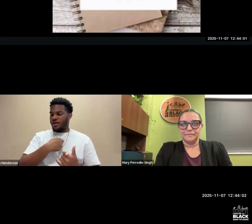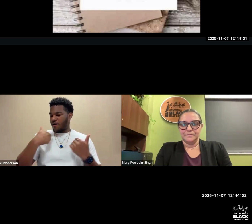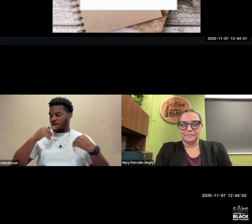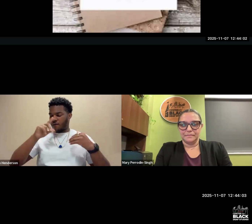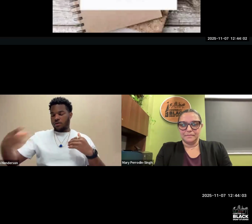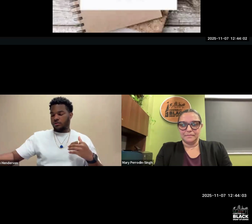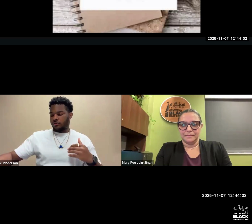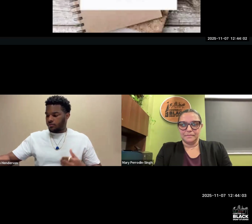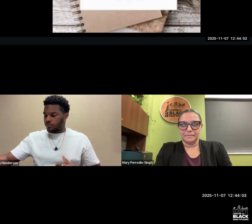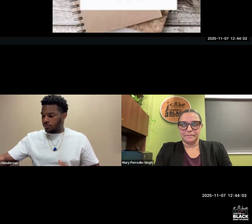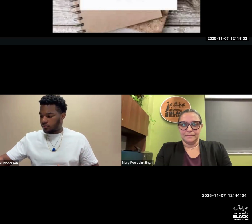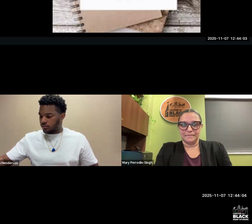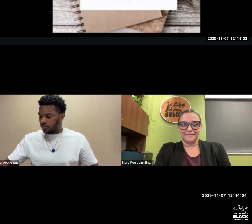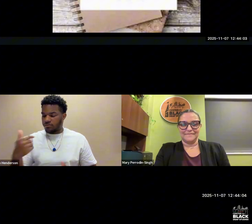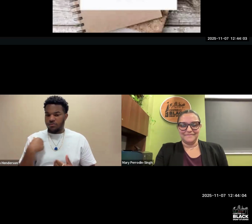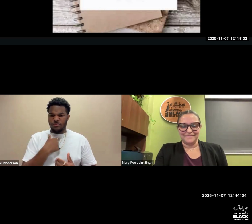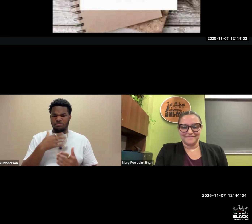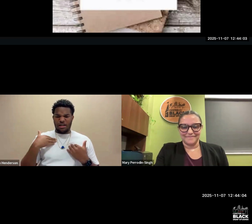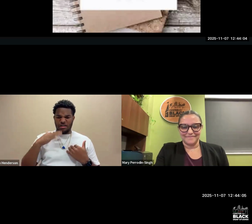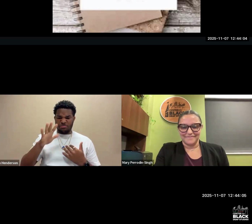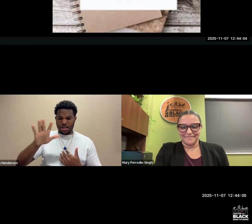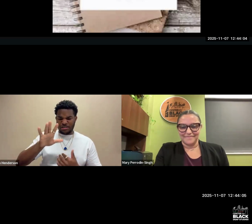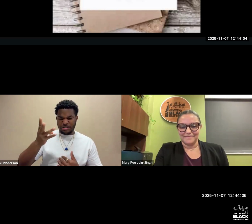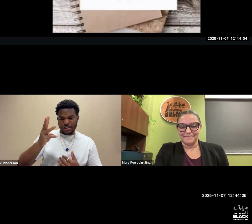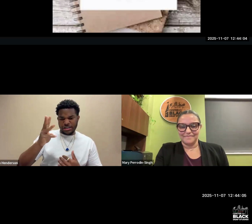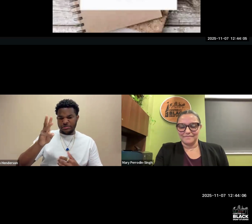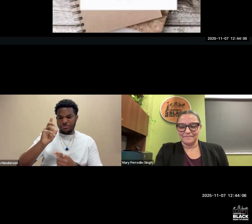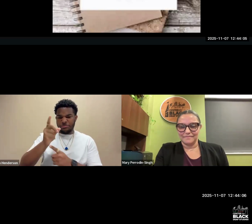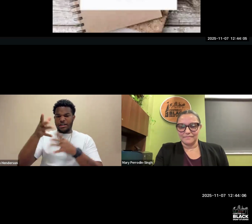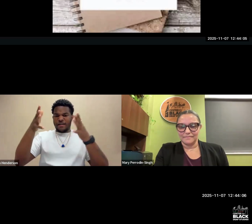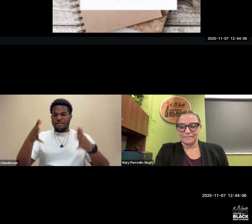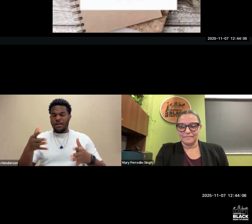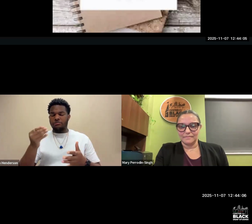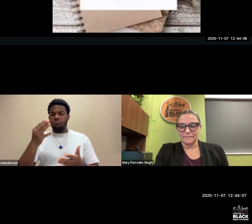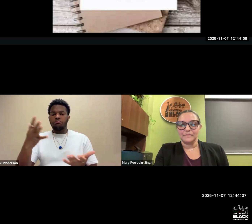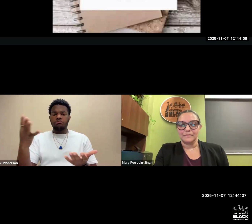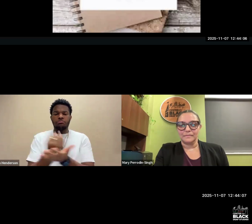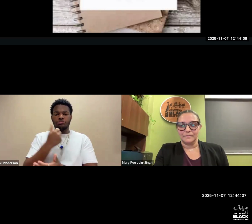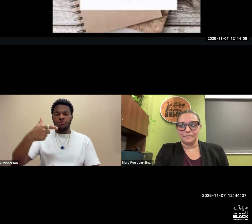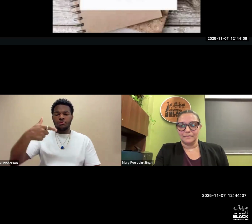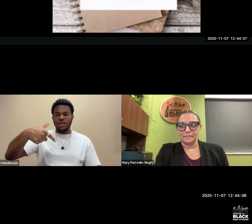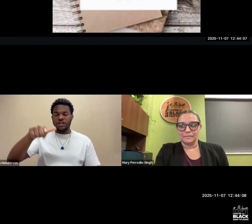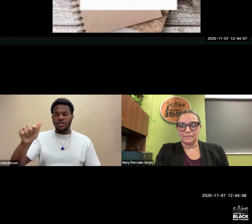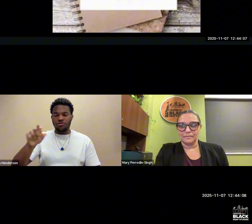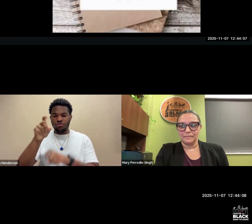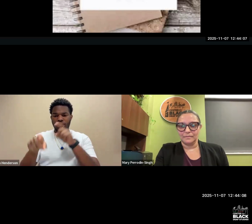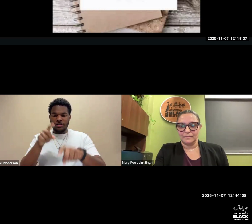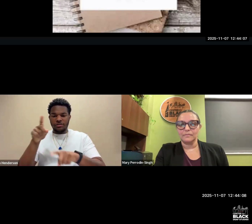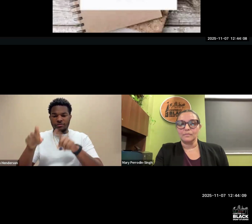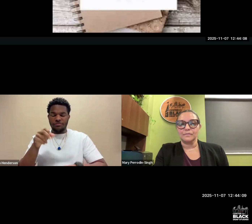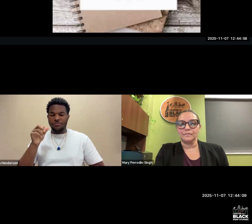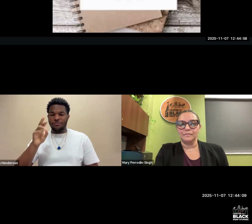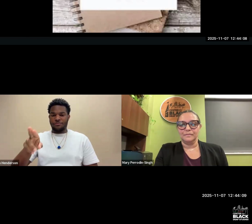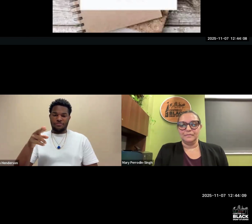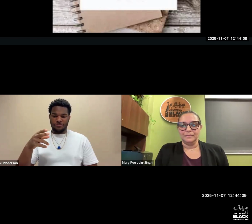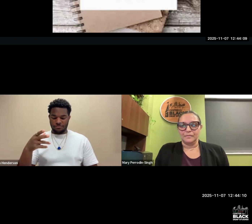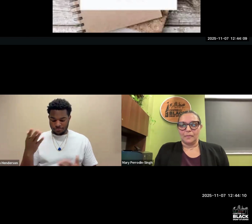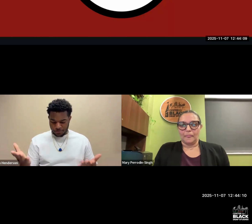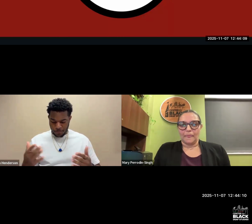All right, thank you so much, Dr. Perrodin. We do have about 16 minutes with our audience.